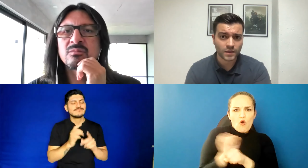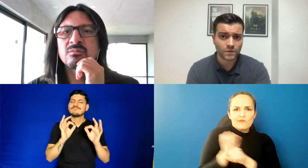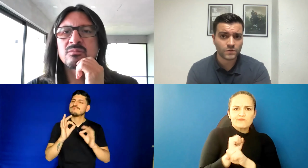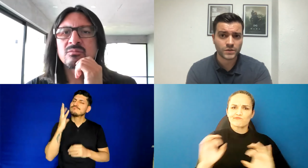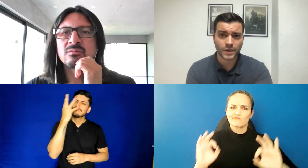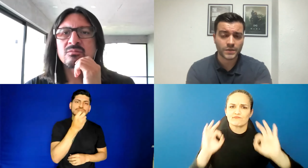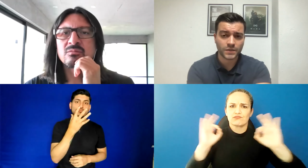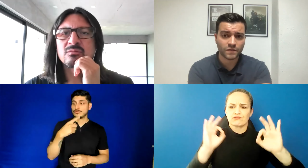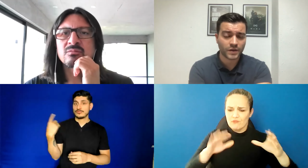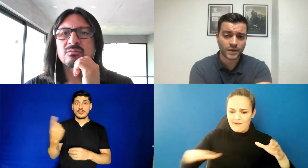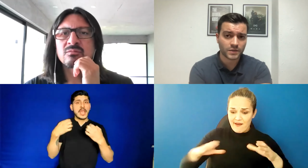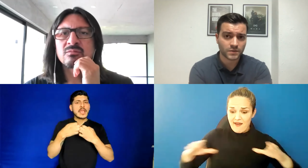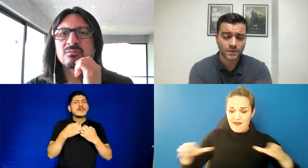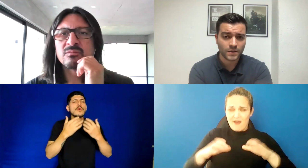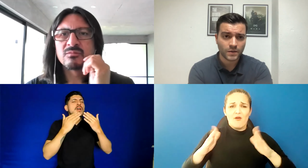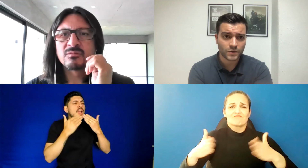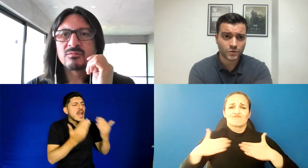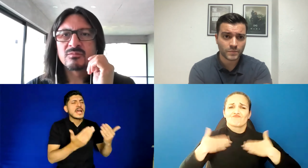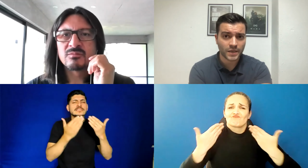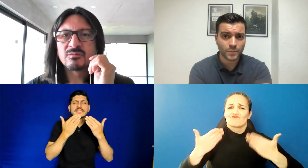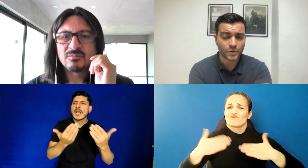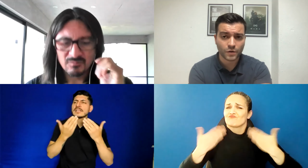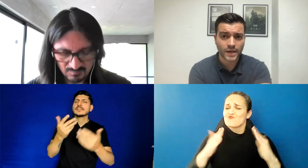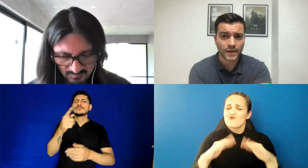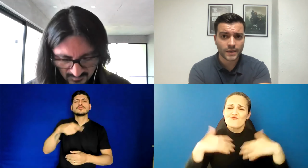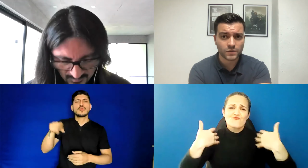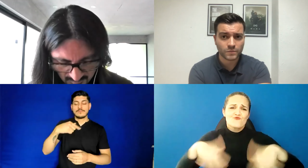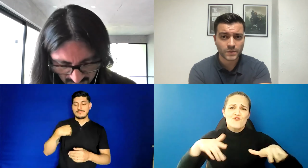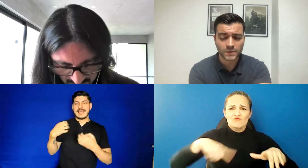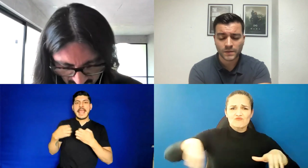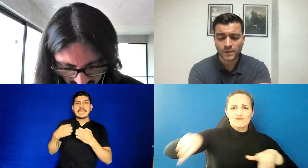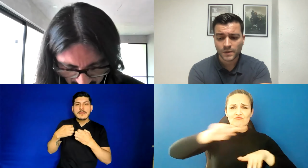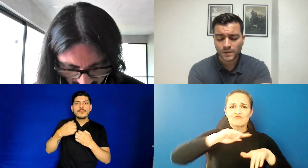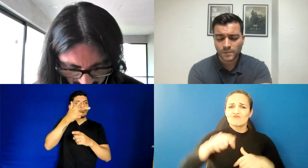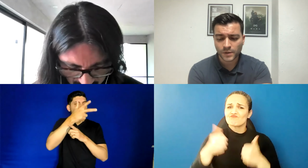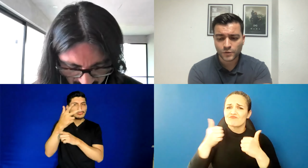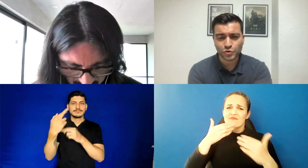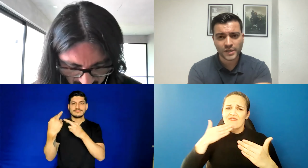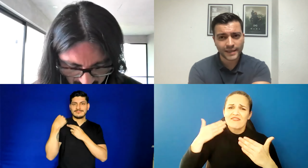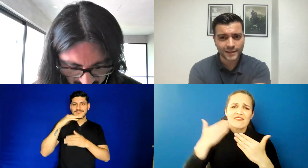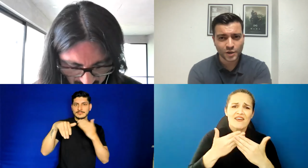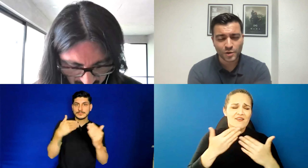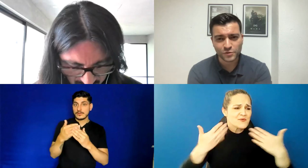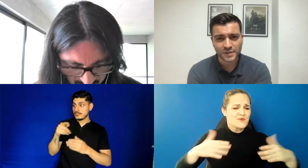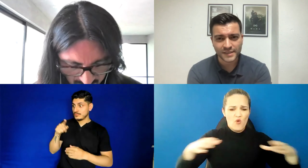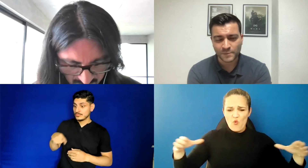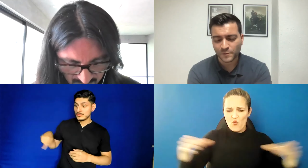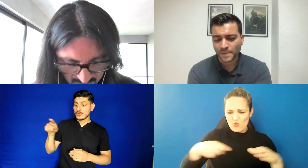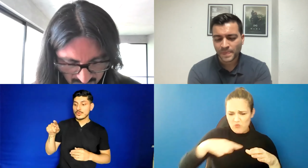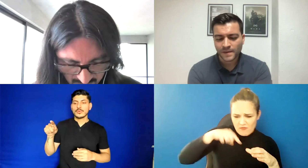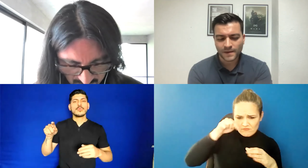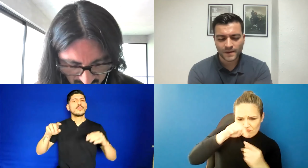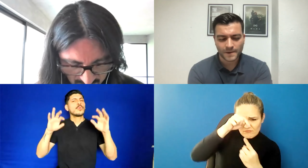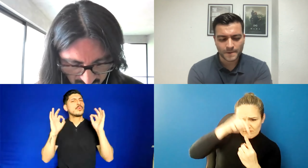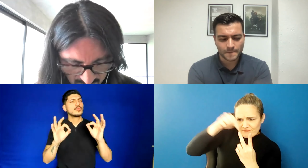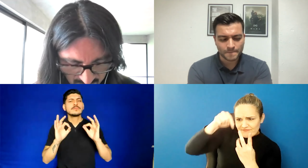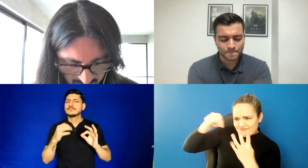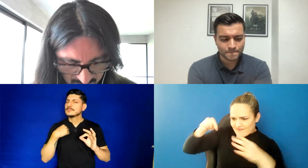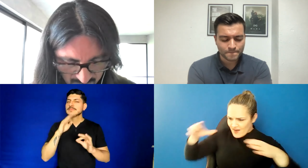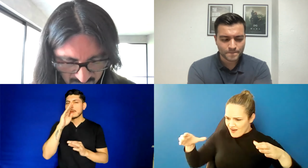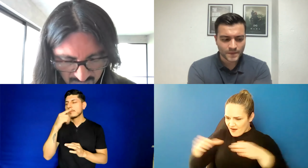team that was involved with the Fe y Alegría project, including Fer, who